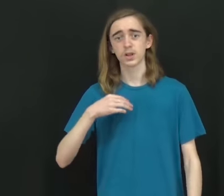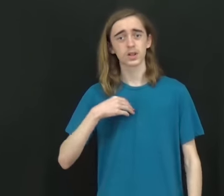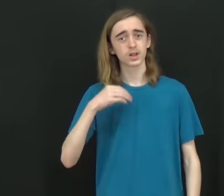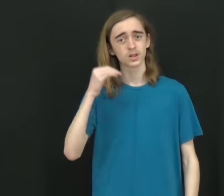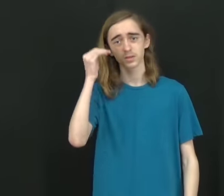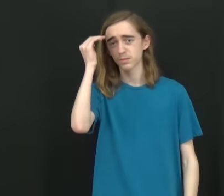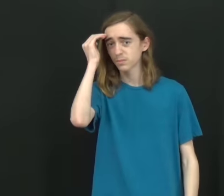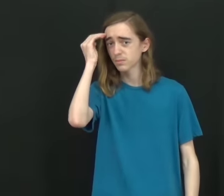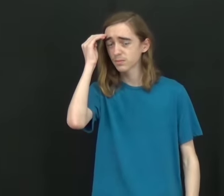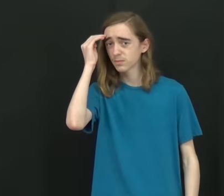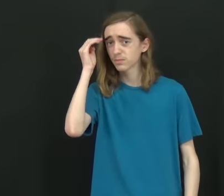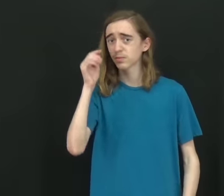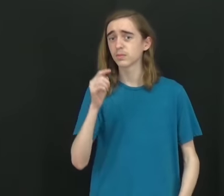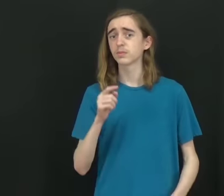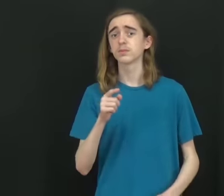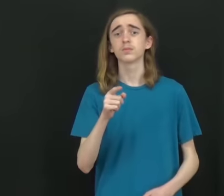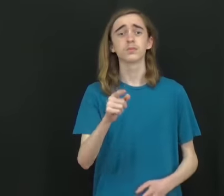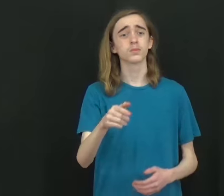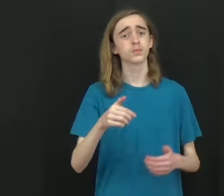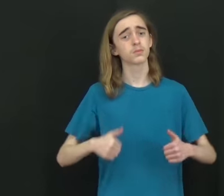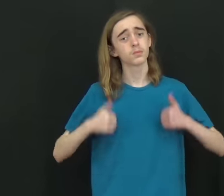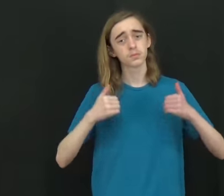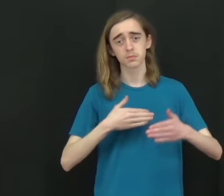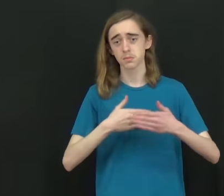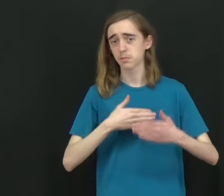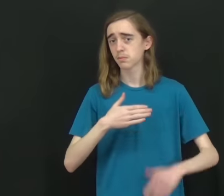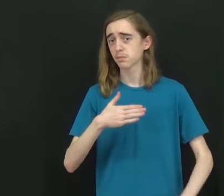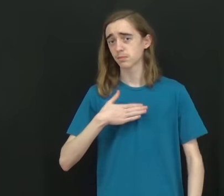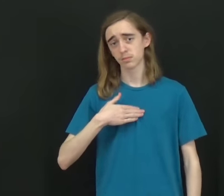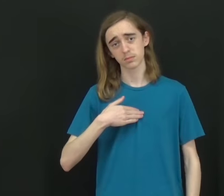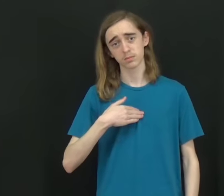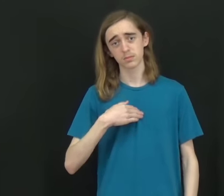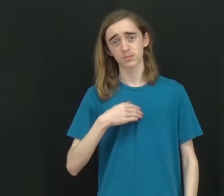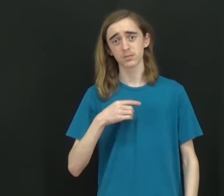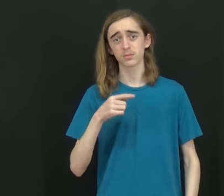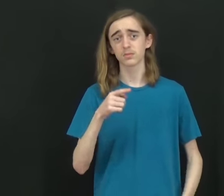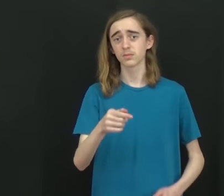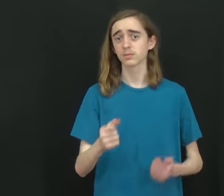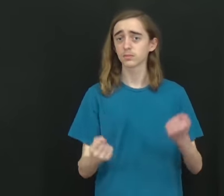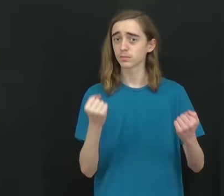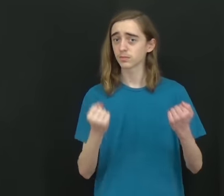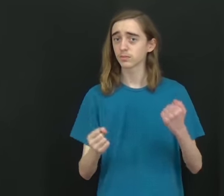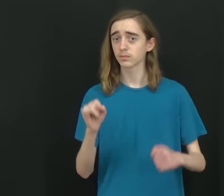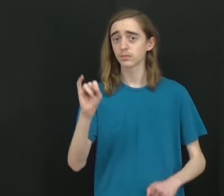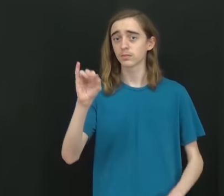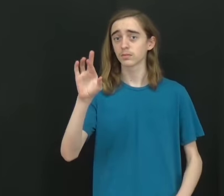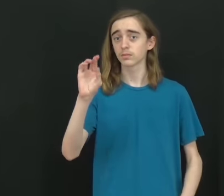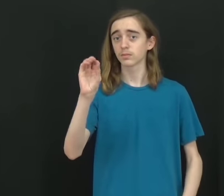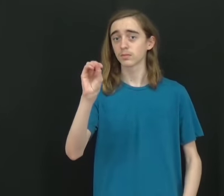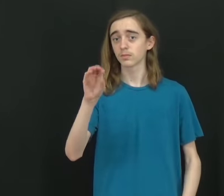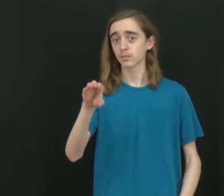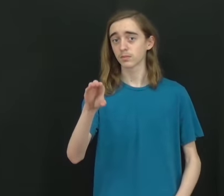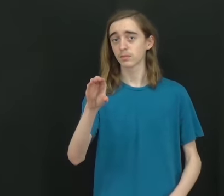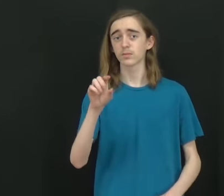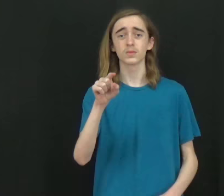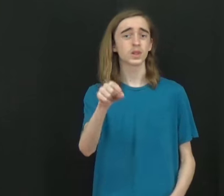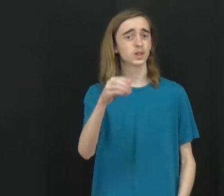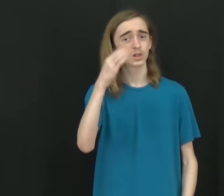ass if he knew the truth. He lives on my block and he drives in high rock. But he